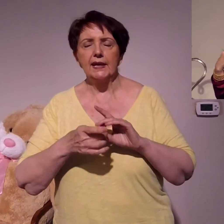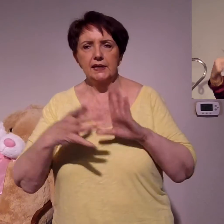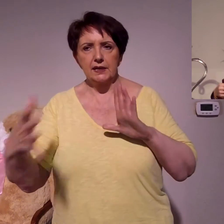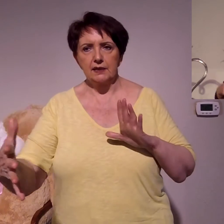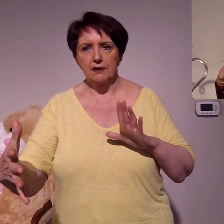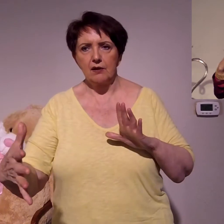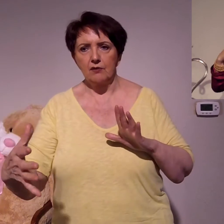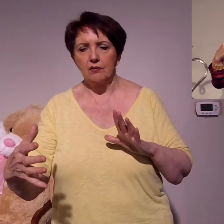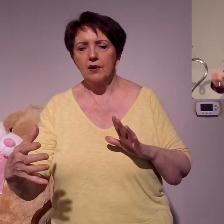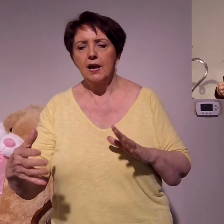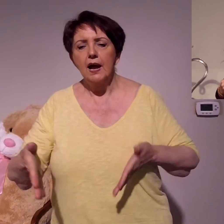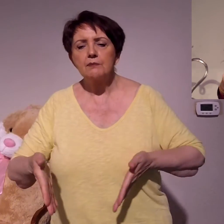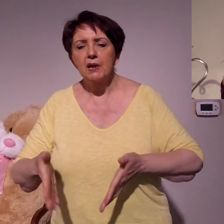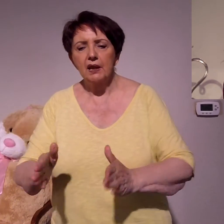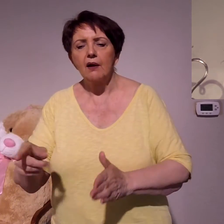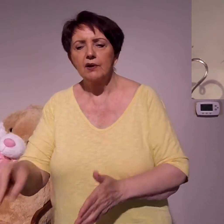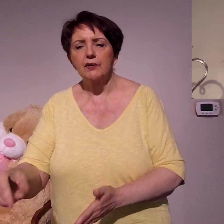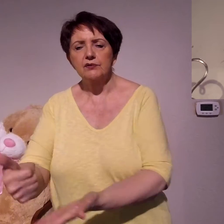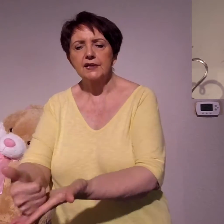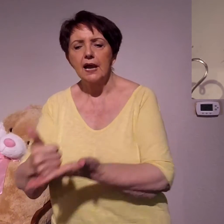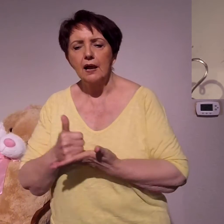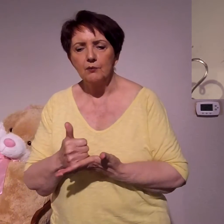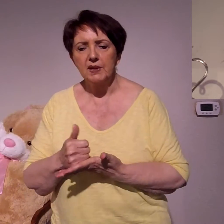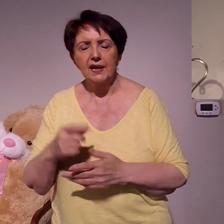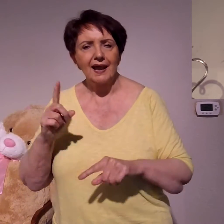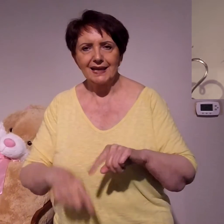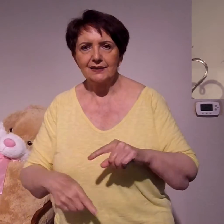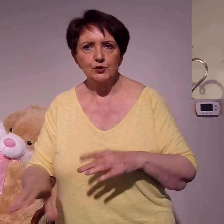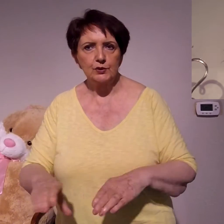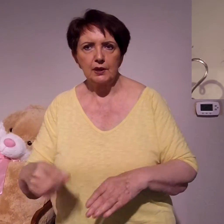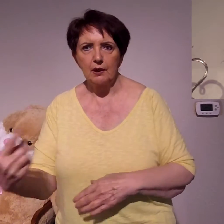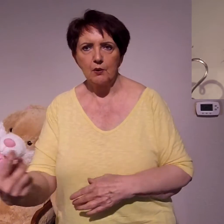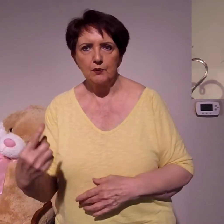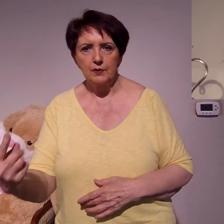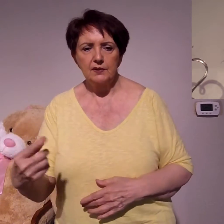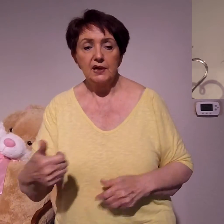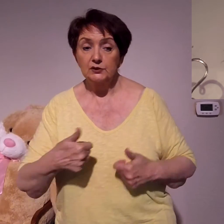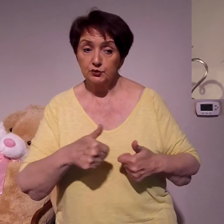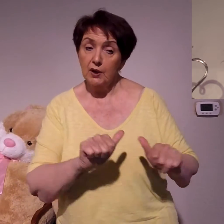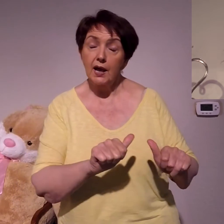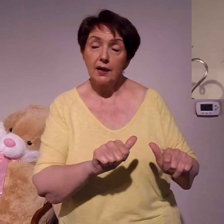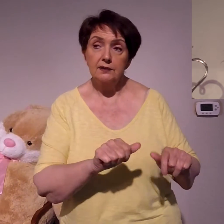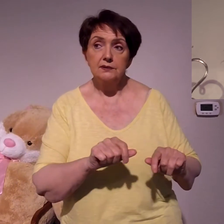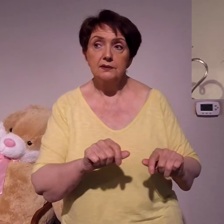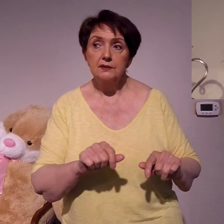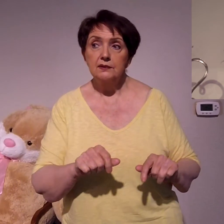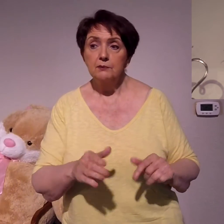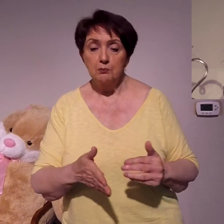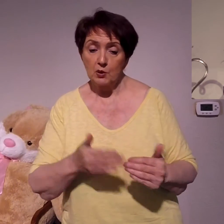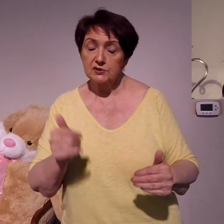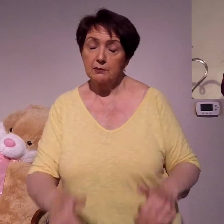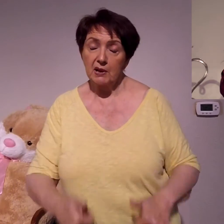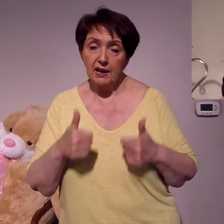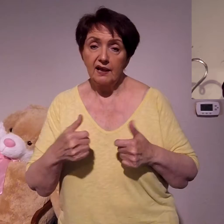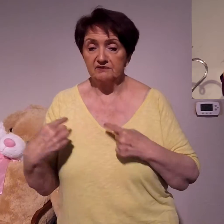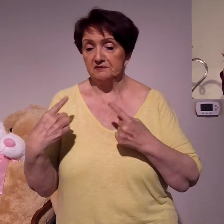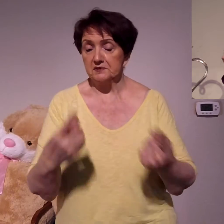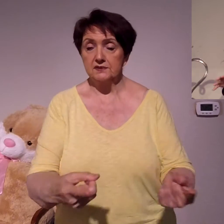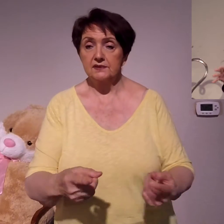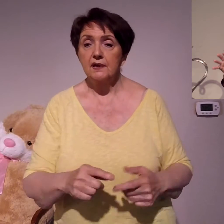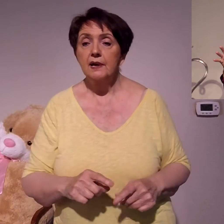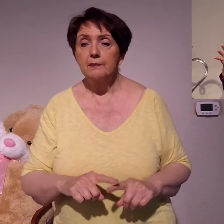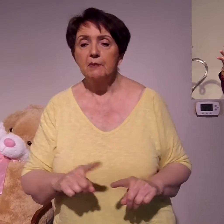me outside of myself, because I can't do it alone. I tried to do it alone pretty much my entire life. I've